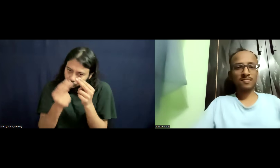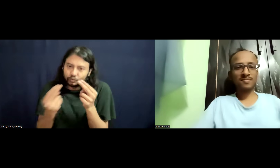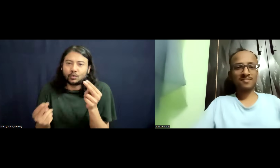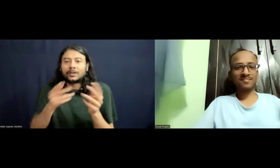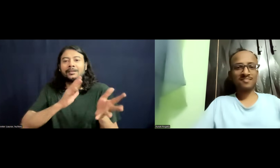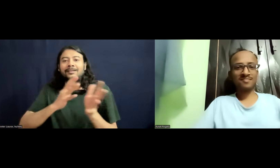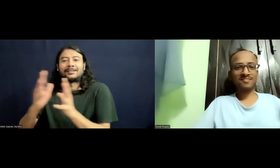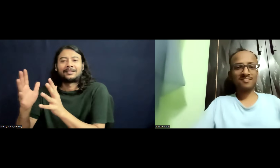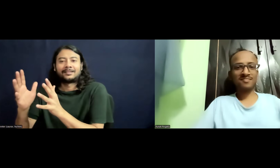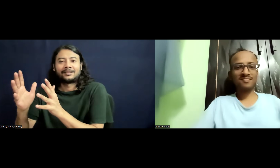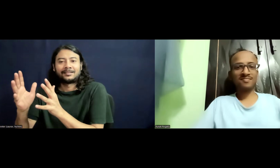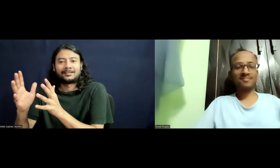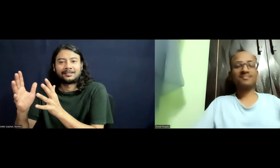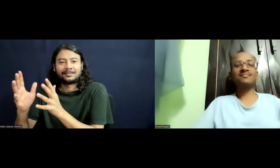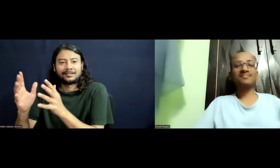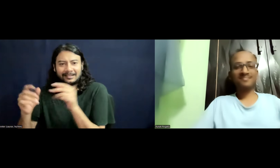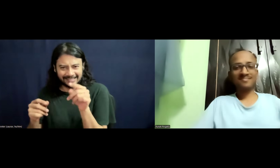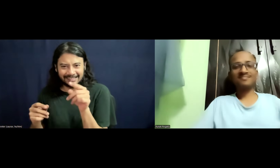So that I'll be sharing